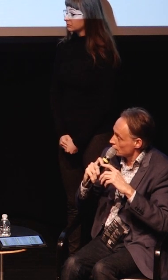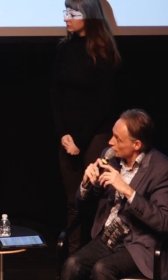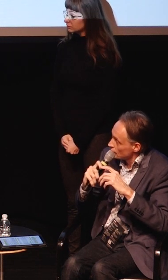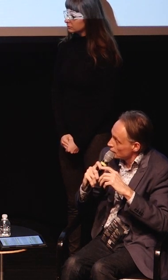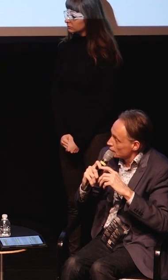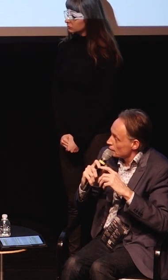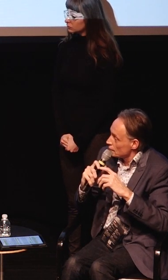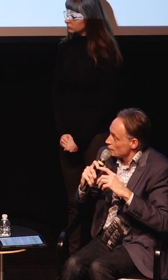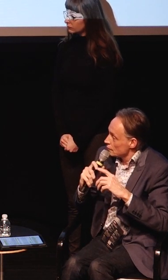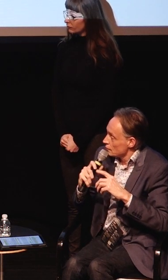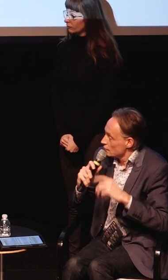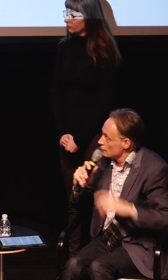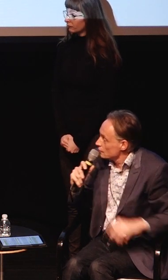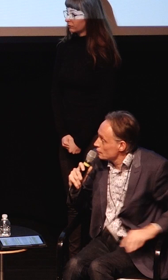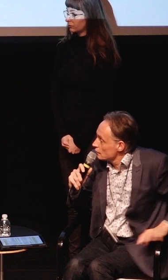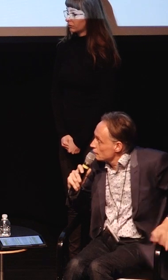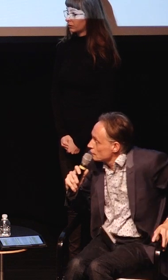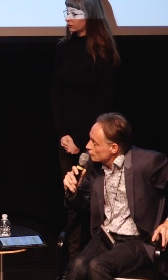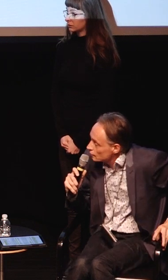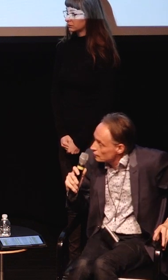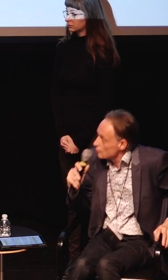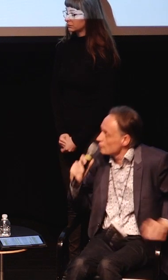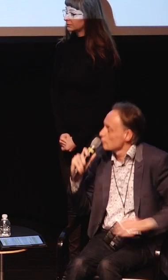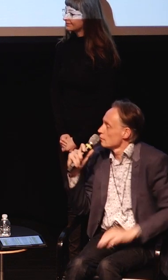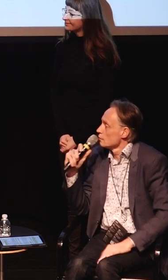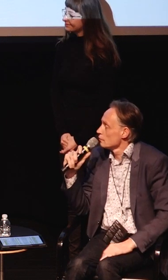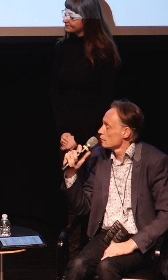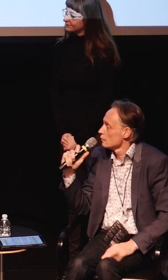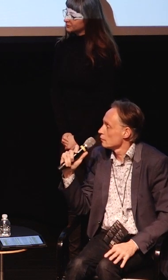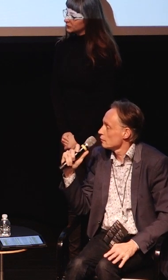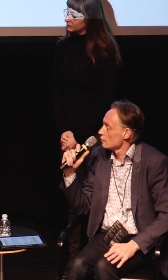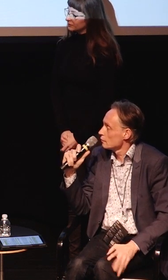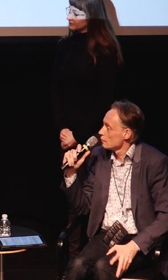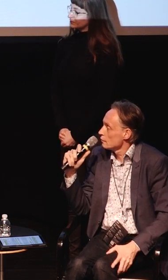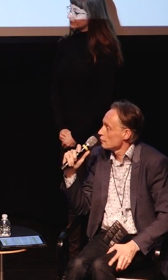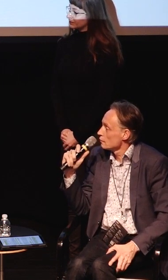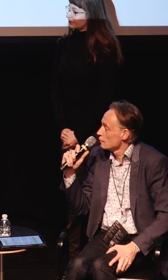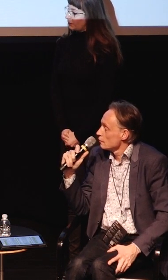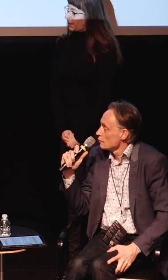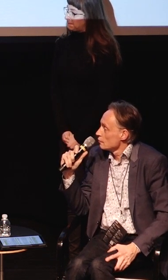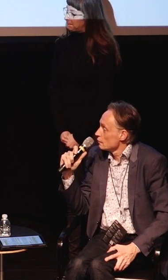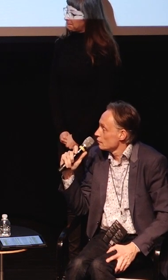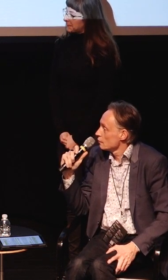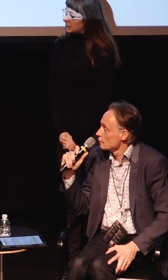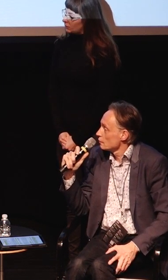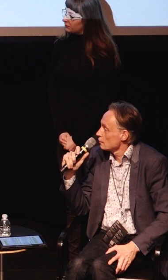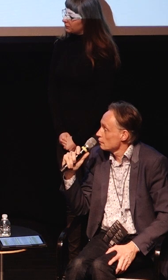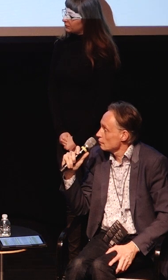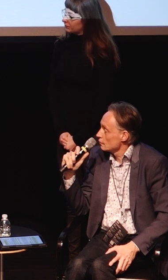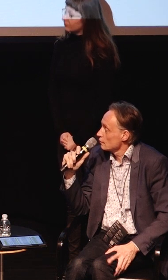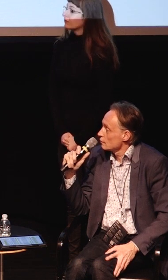ago, it was way worse, and it wasn't as it's kind of like you all of a sudden you feel like you